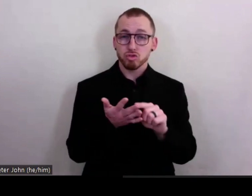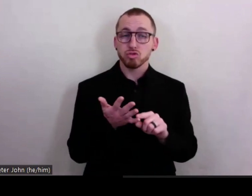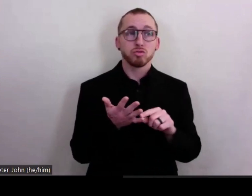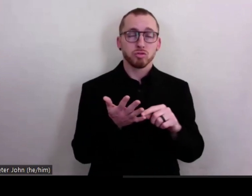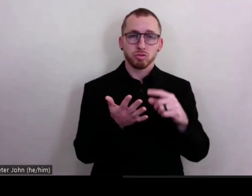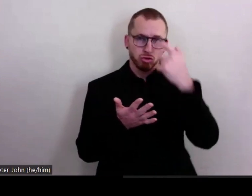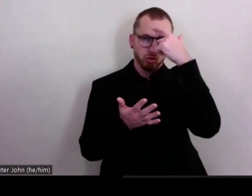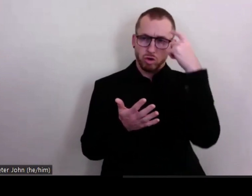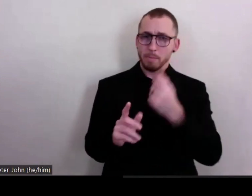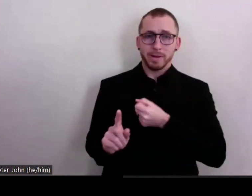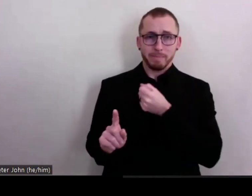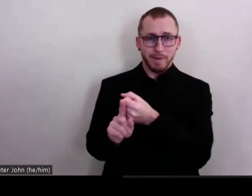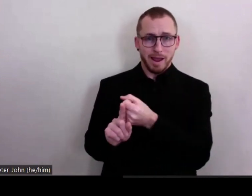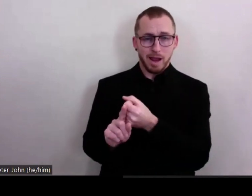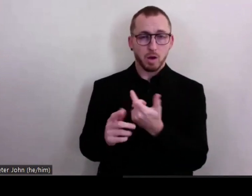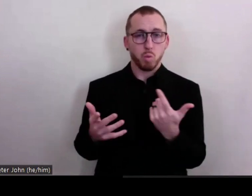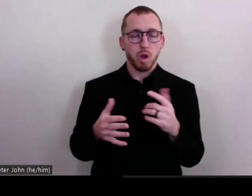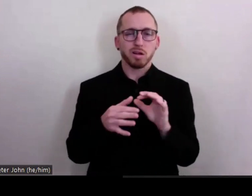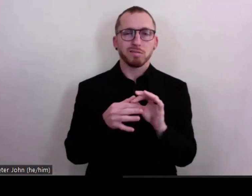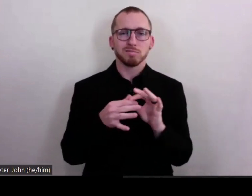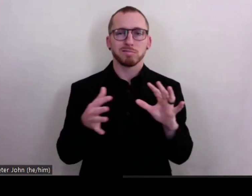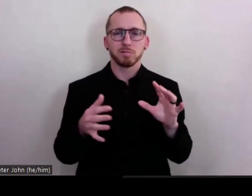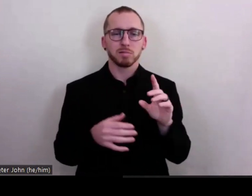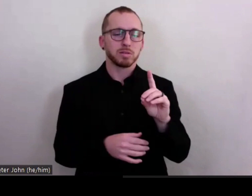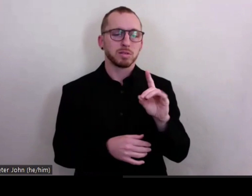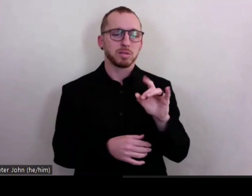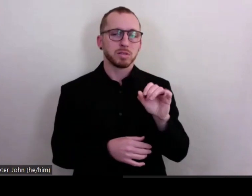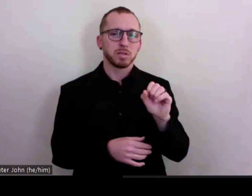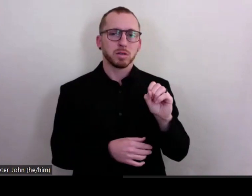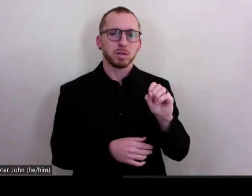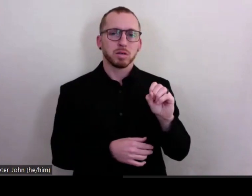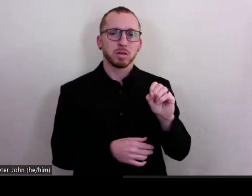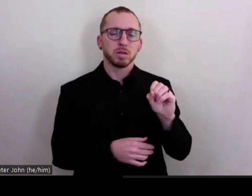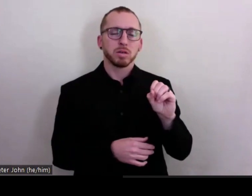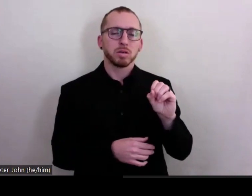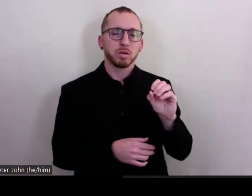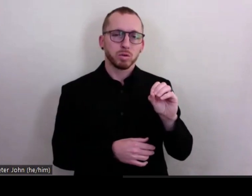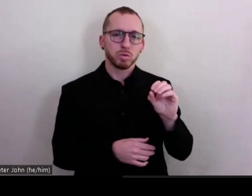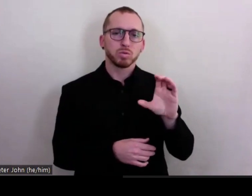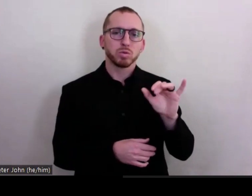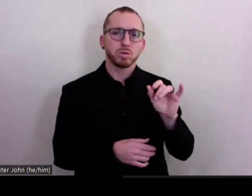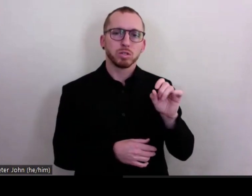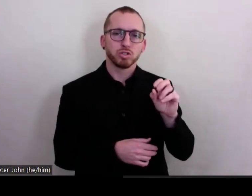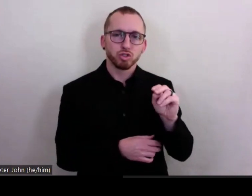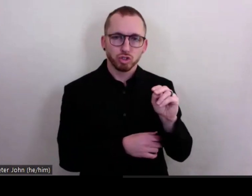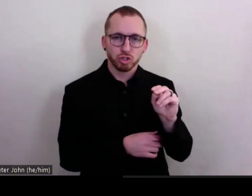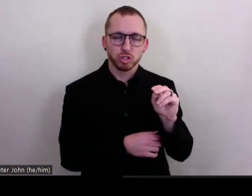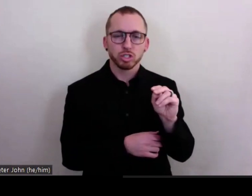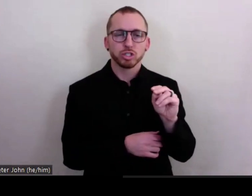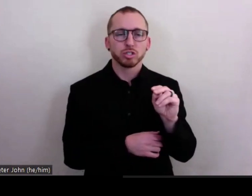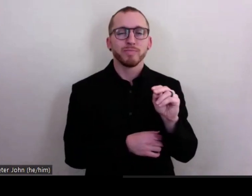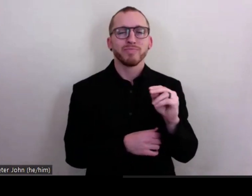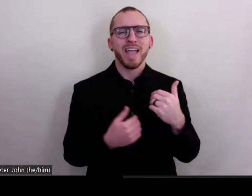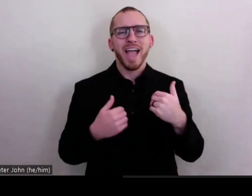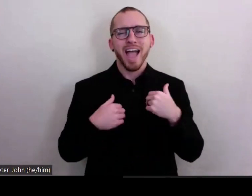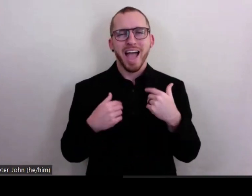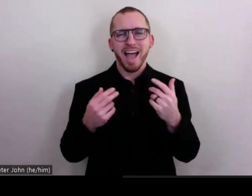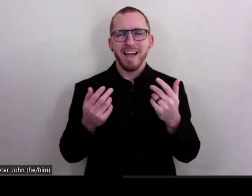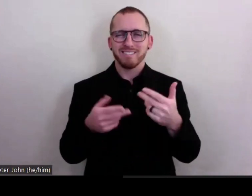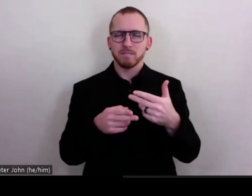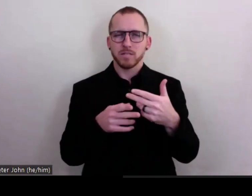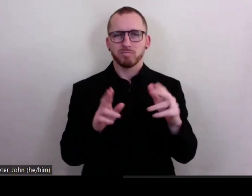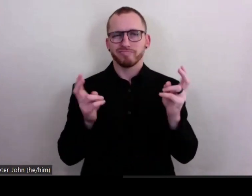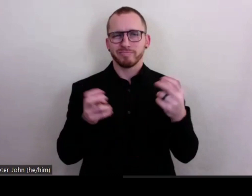so for those of you who may be familiar with the term window of tolerance, so the window of tolerance is our ability to manage